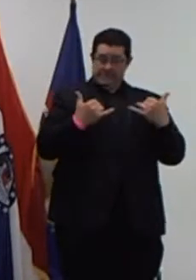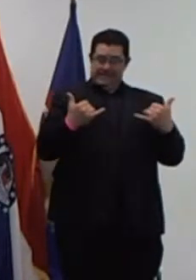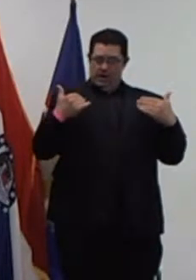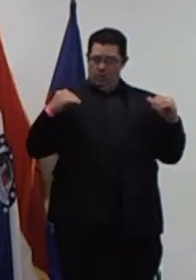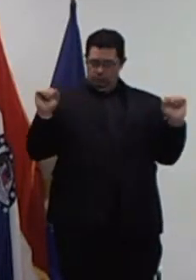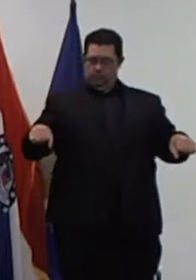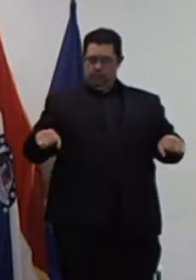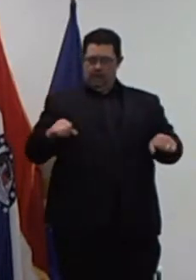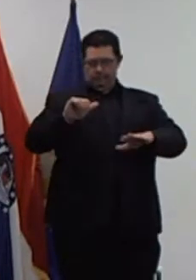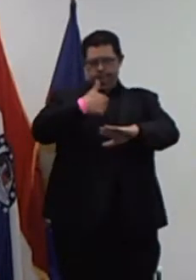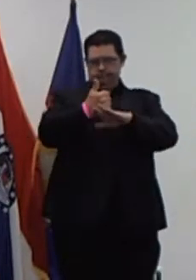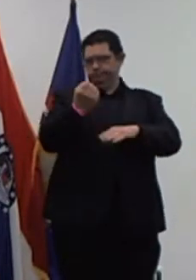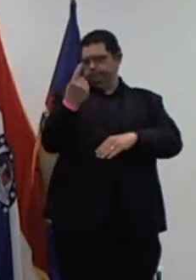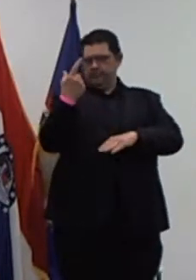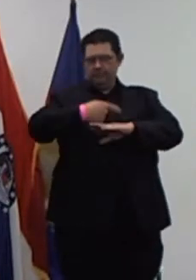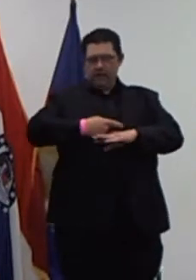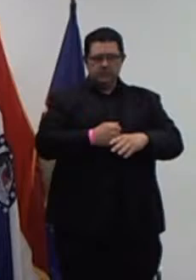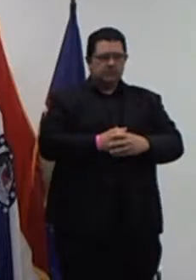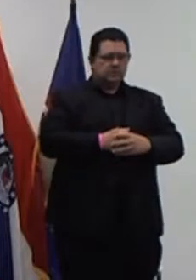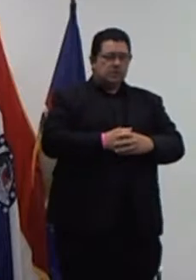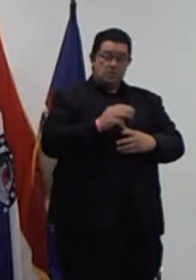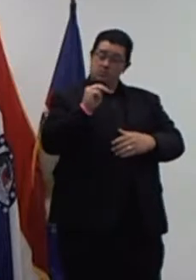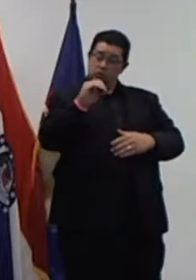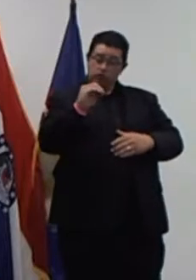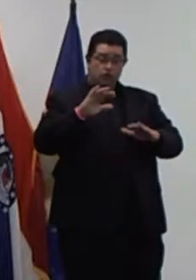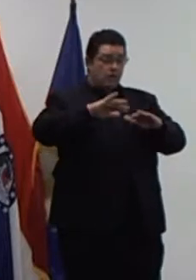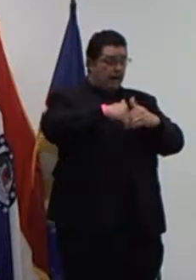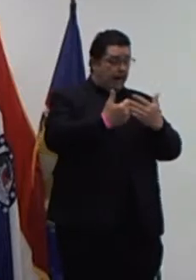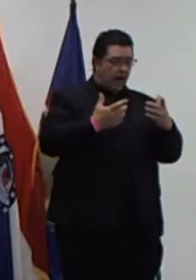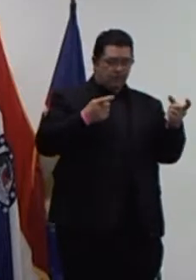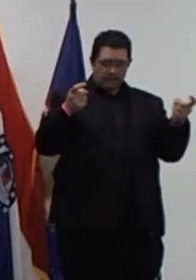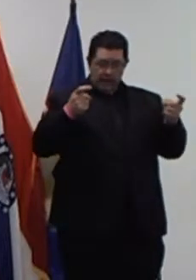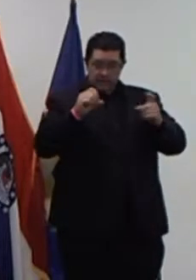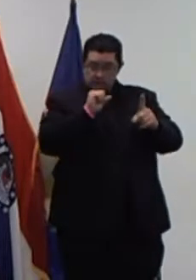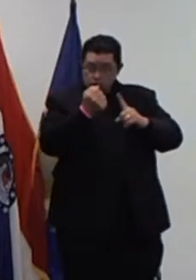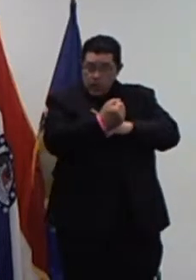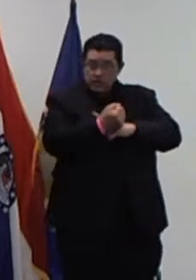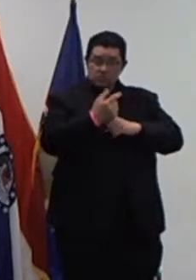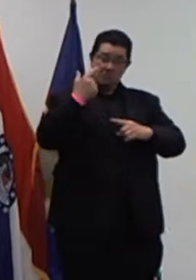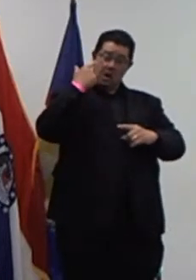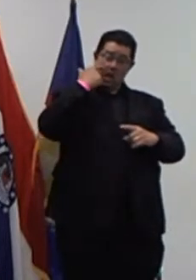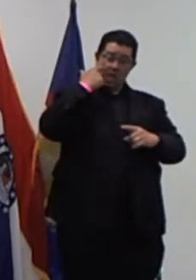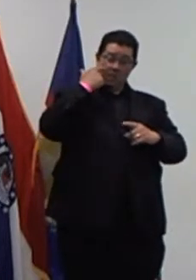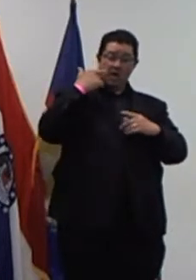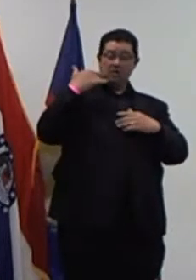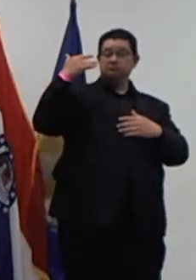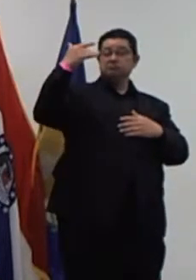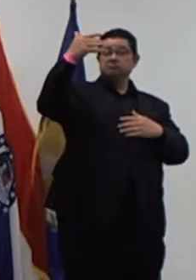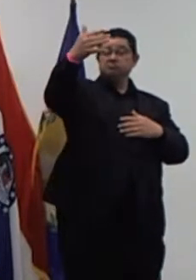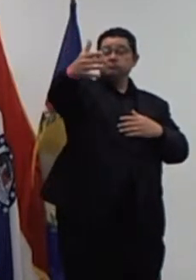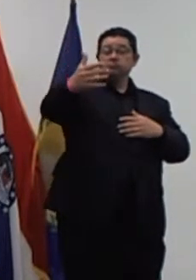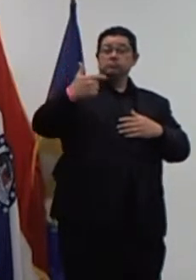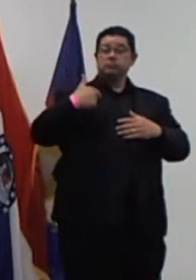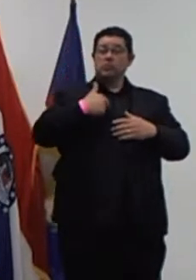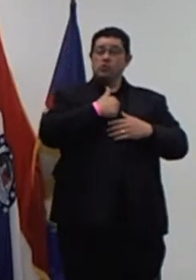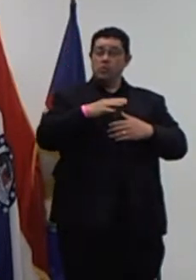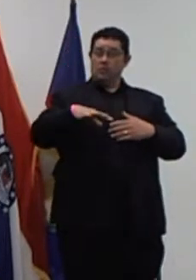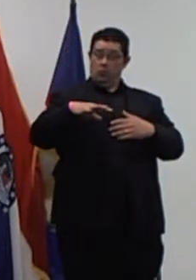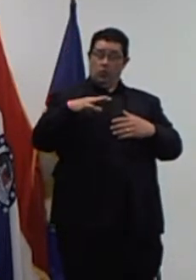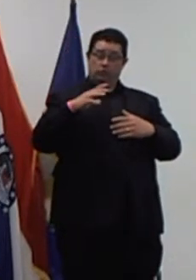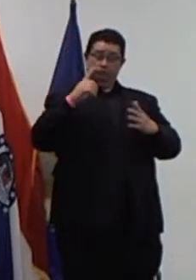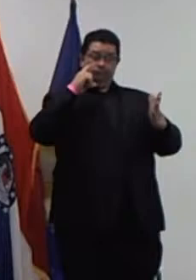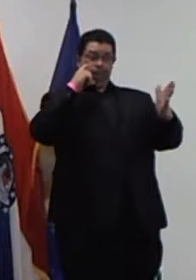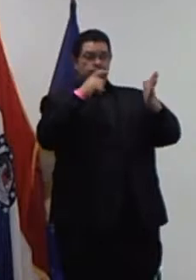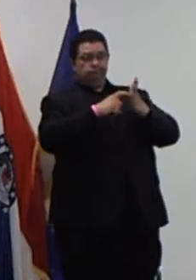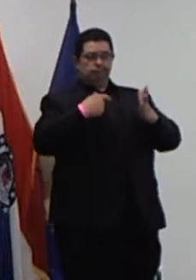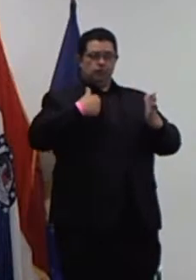where Missouri's moved, how we've handled the situation, I think we're going to find out at the end of the day, we did a much better job here in